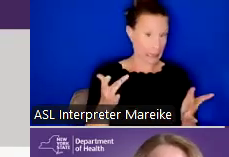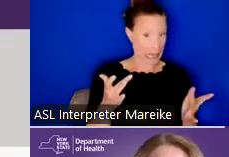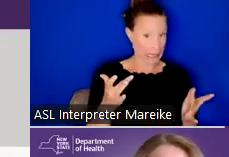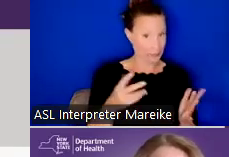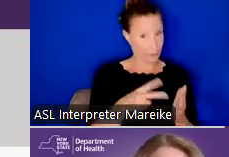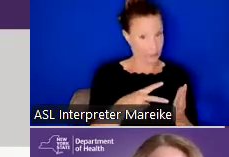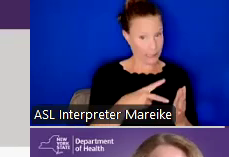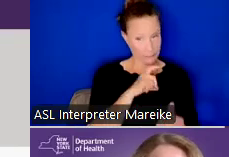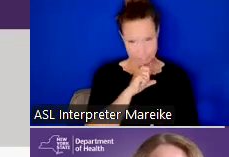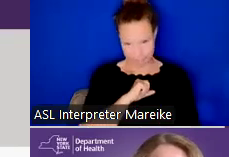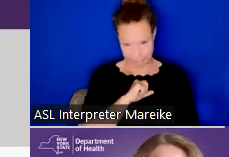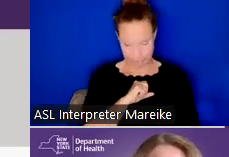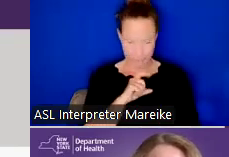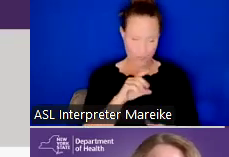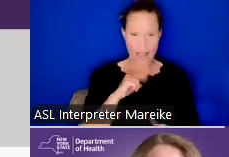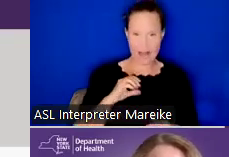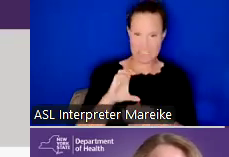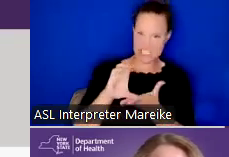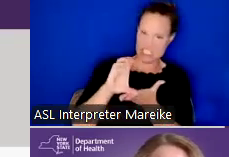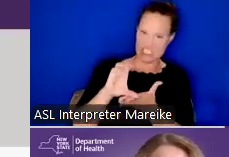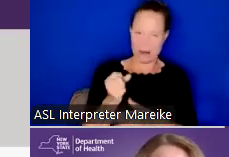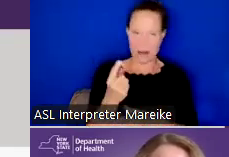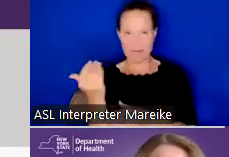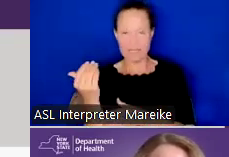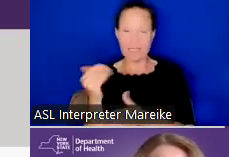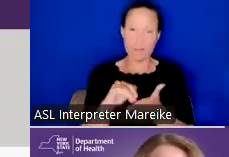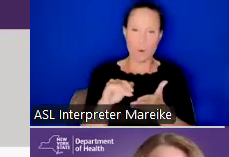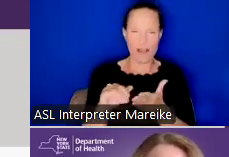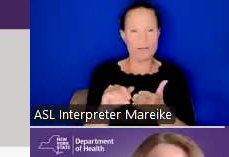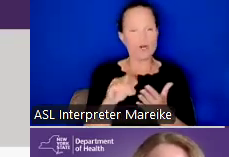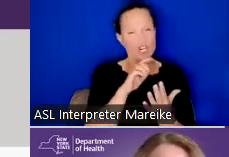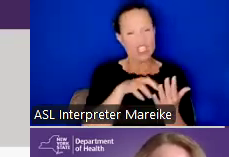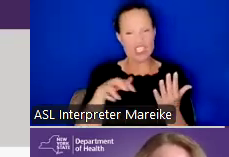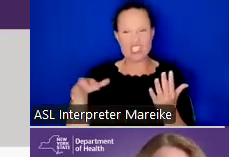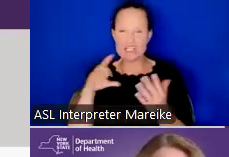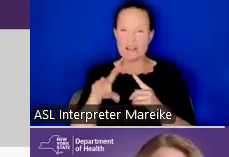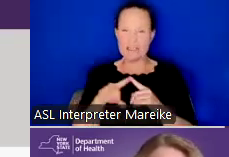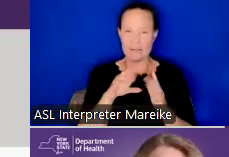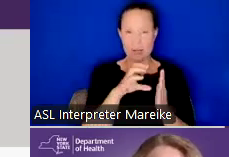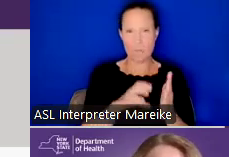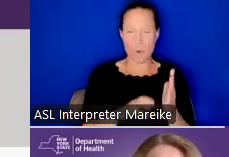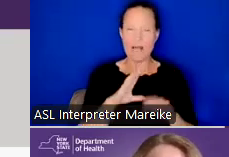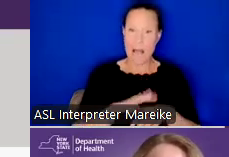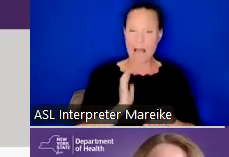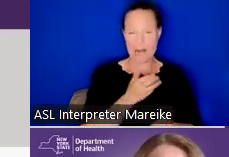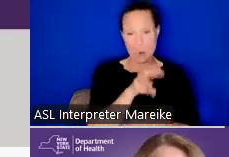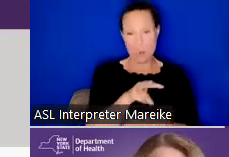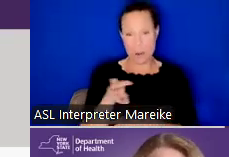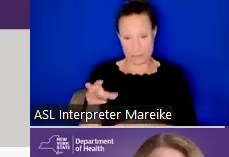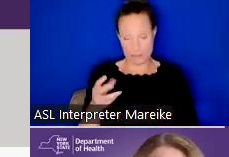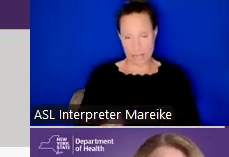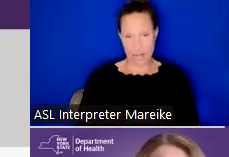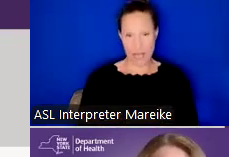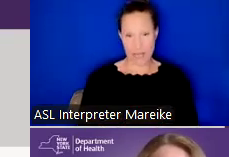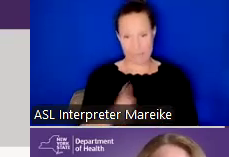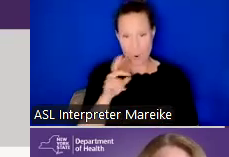have our entire 1115 waiver and the different components of it on our website for